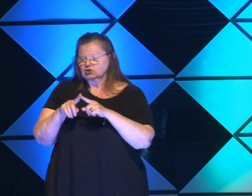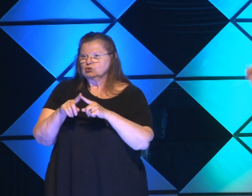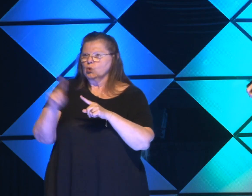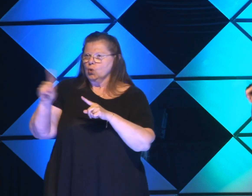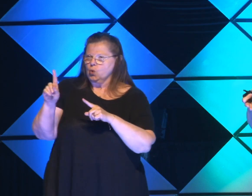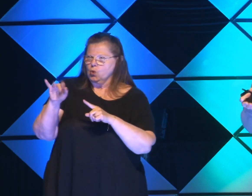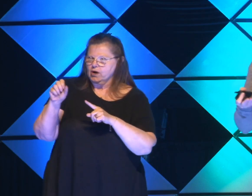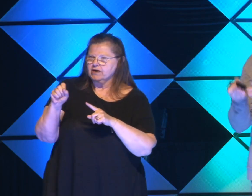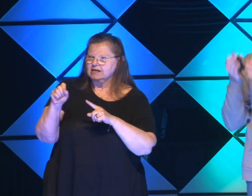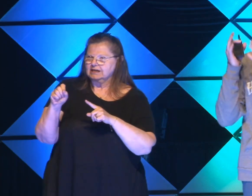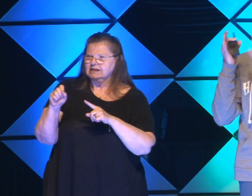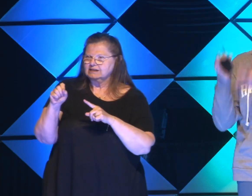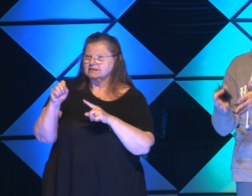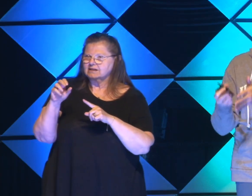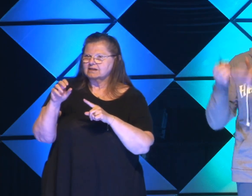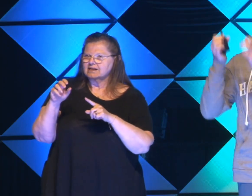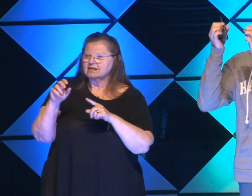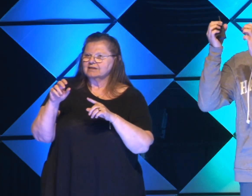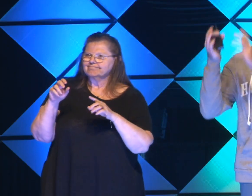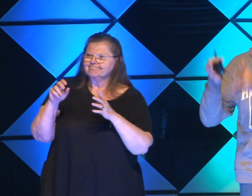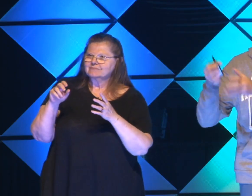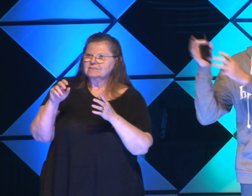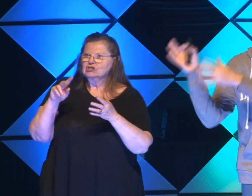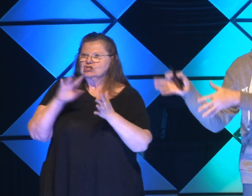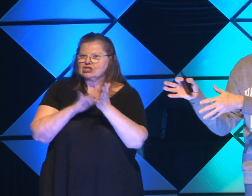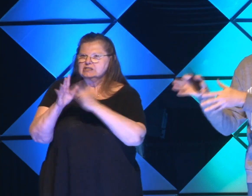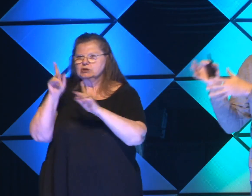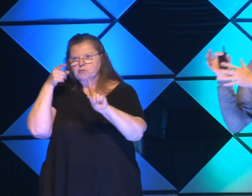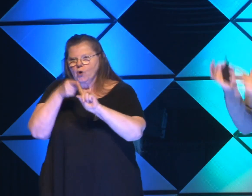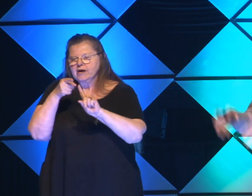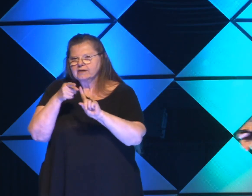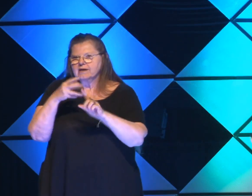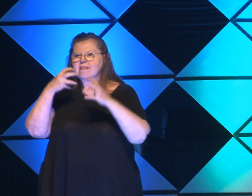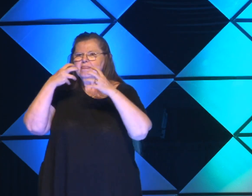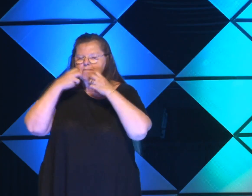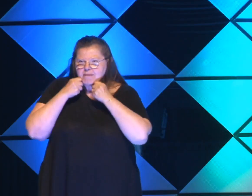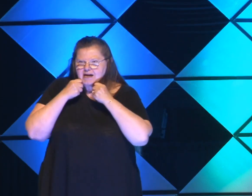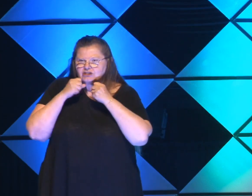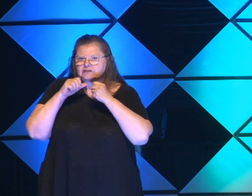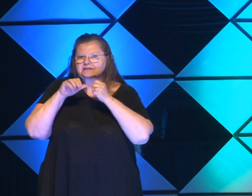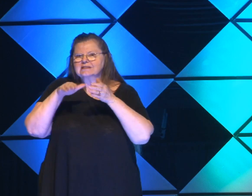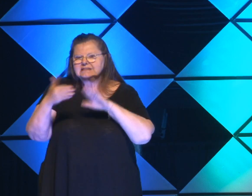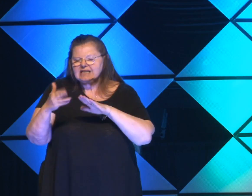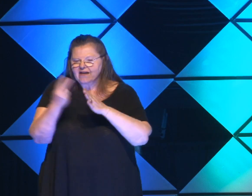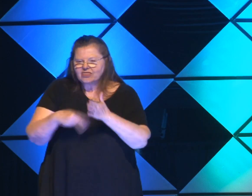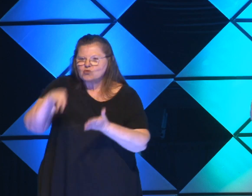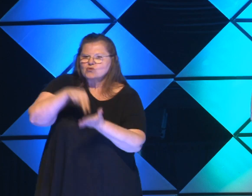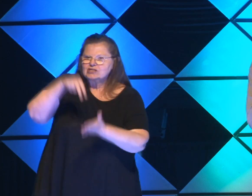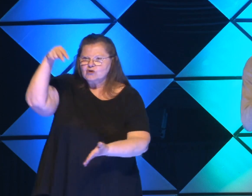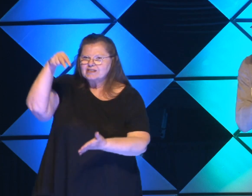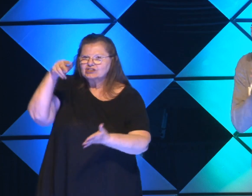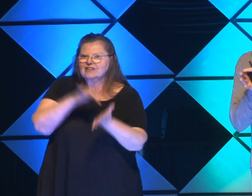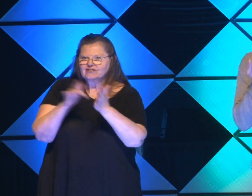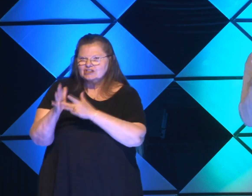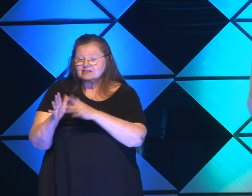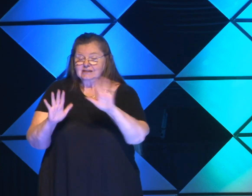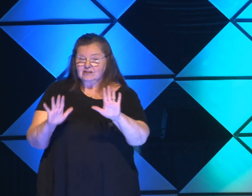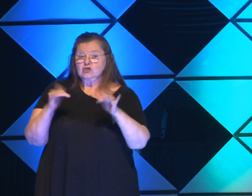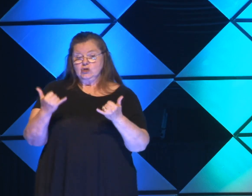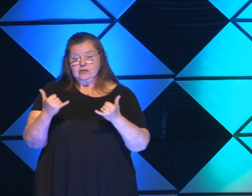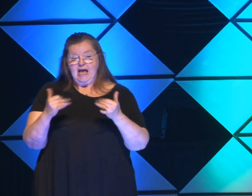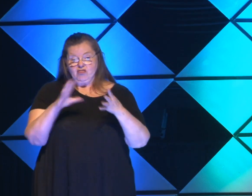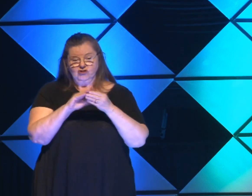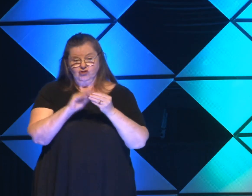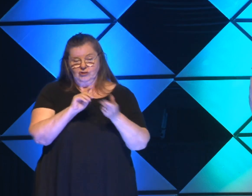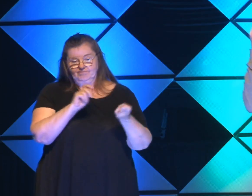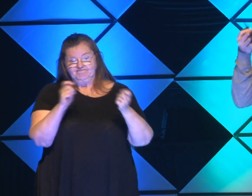Mark is really concerned about, and that is the passion and the death and the resurrection of Jesus. And so this whole story now starts to shift, and what Mark